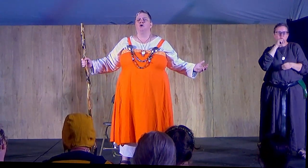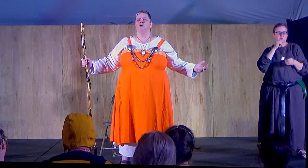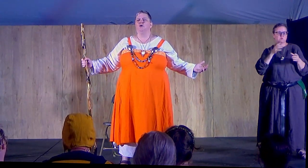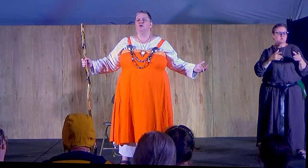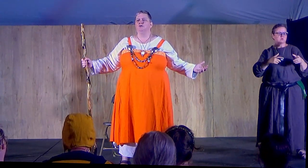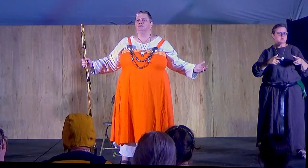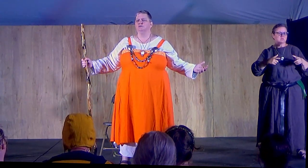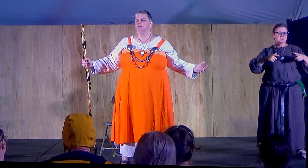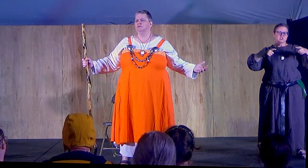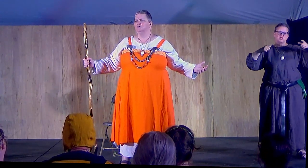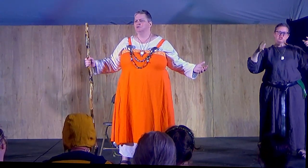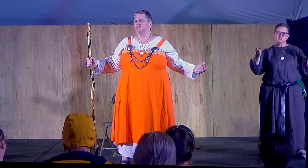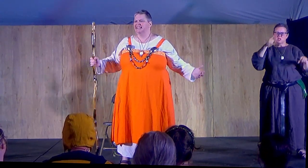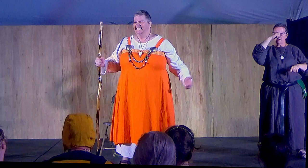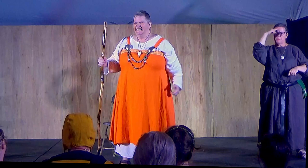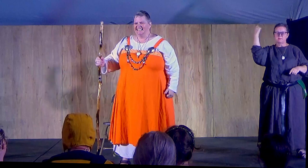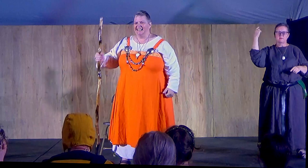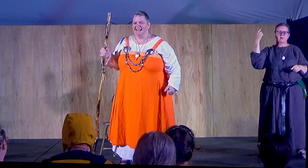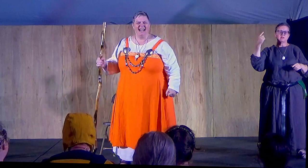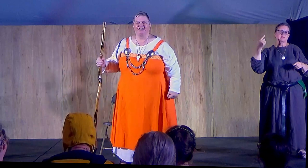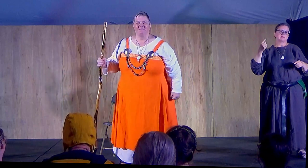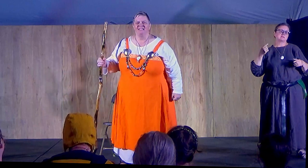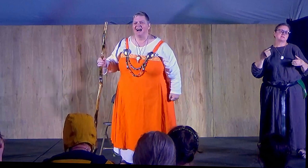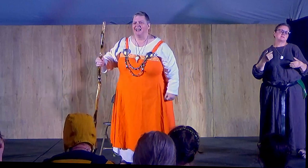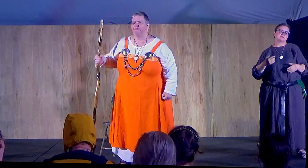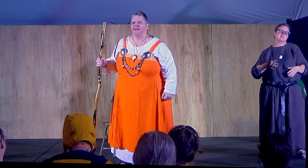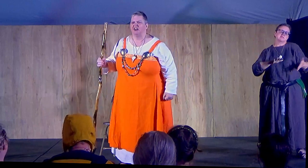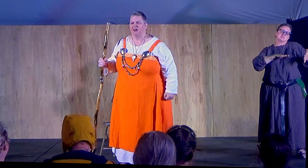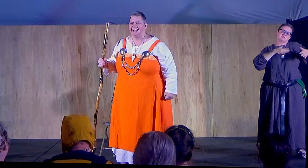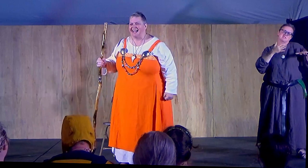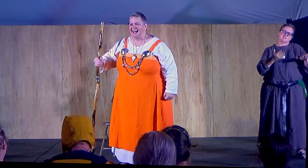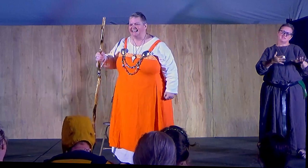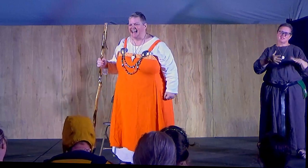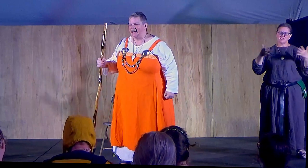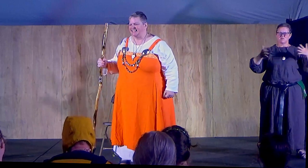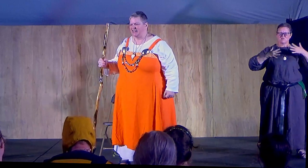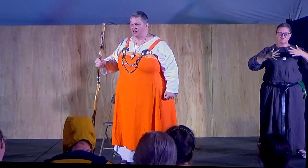for the crows, let the night-fearing